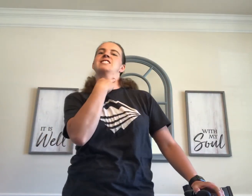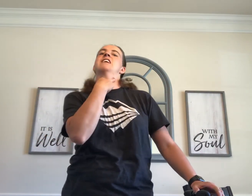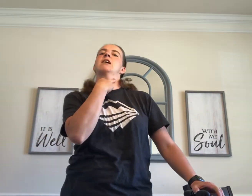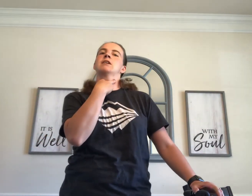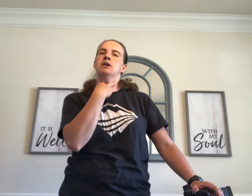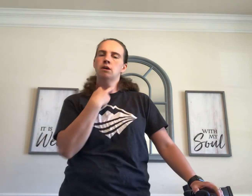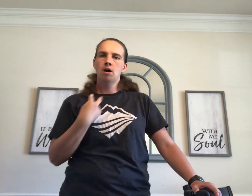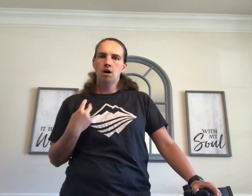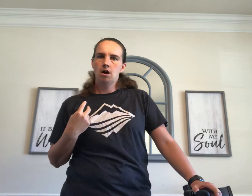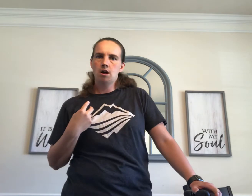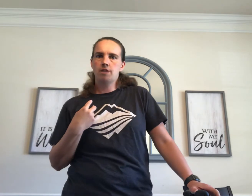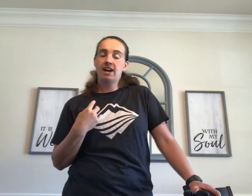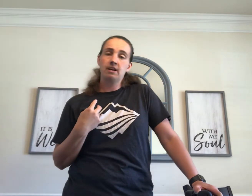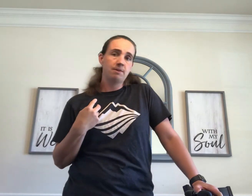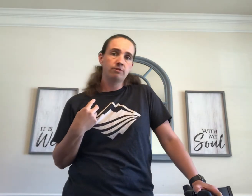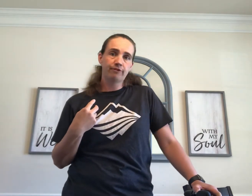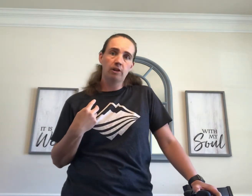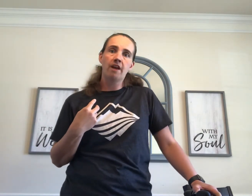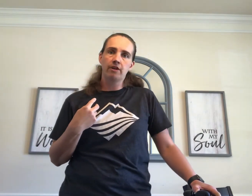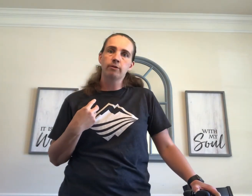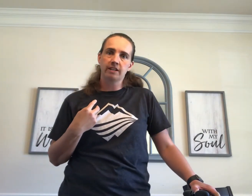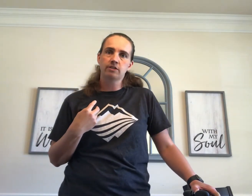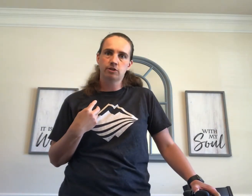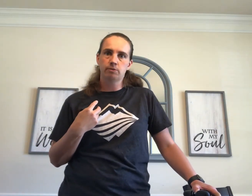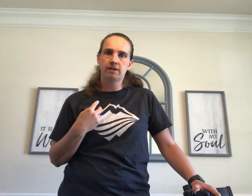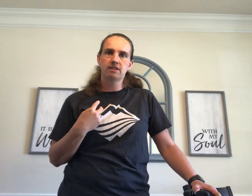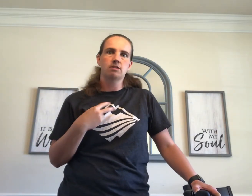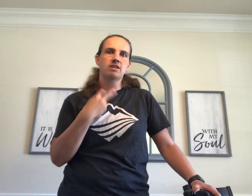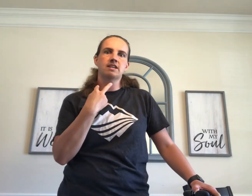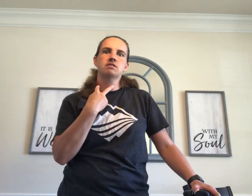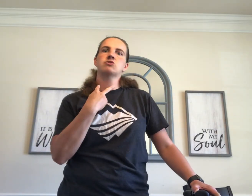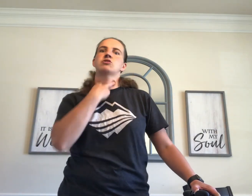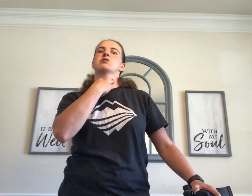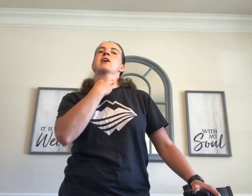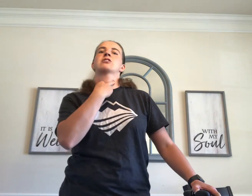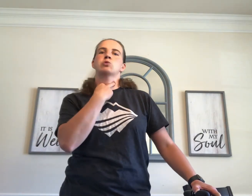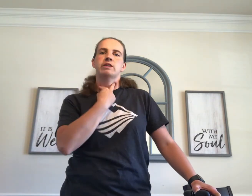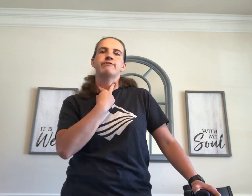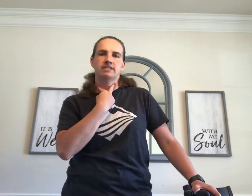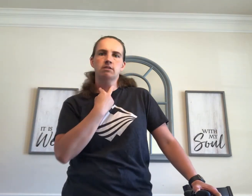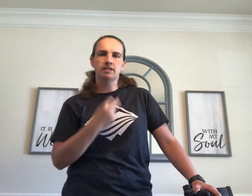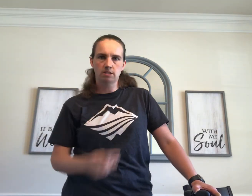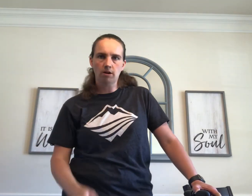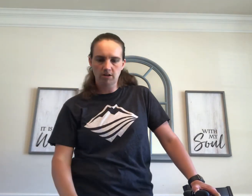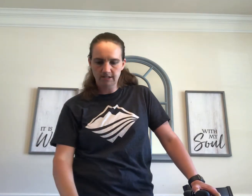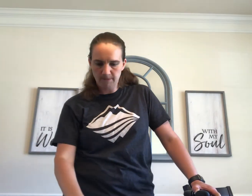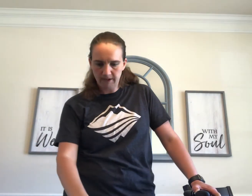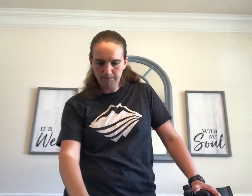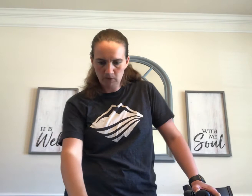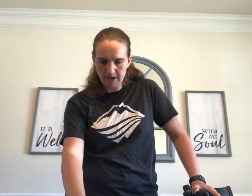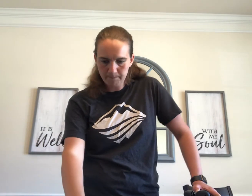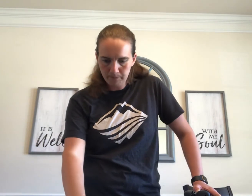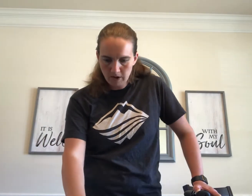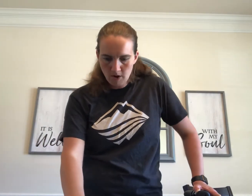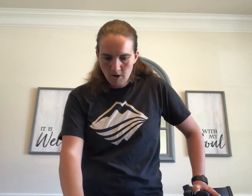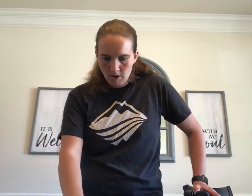stuck. That can be used for a lot of other things too, but in this context, it's just you're actually physically stuck on something, okay?